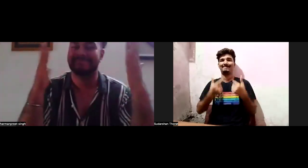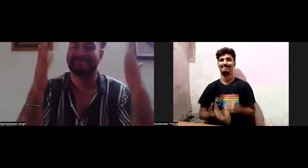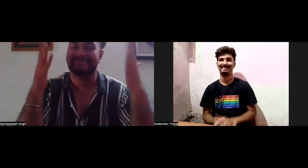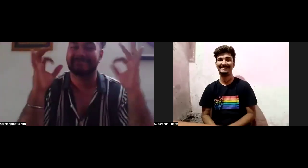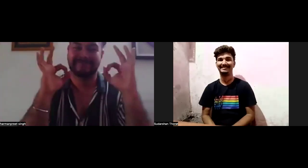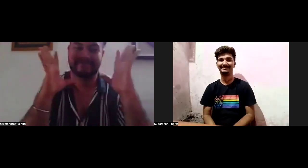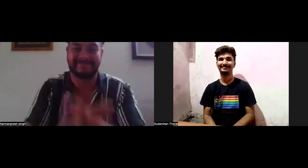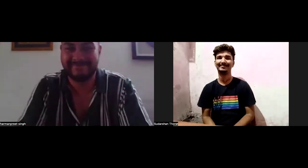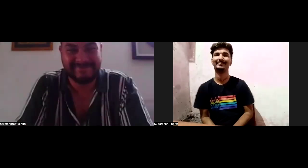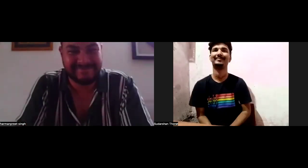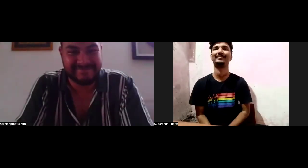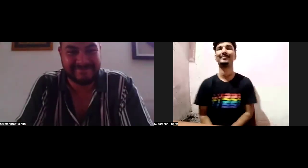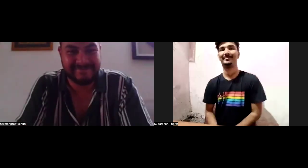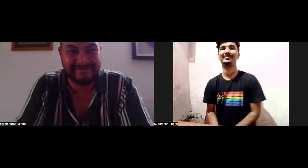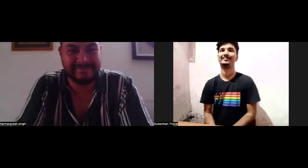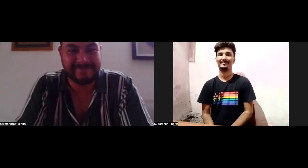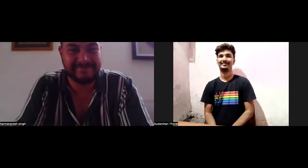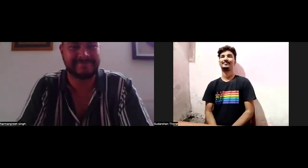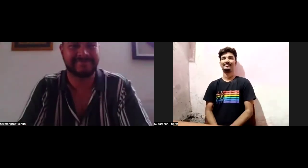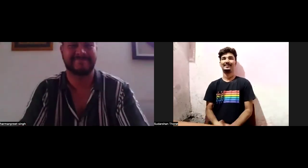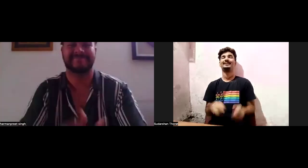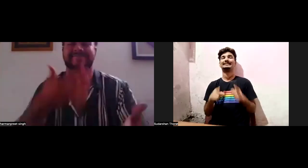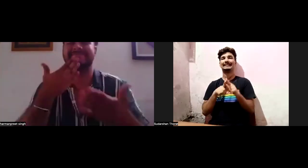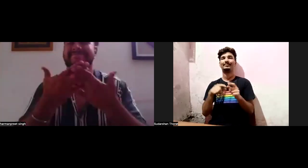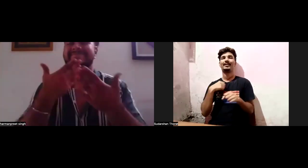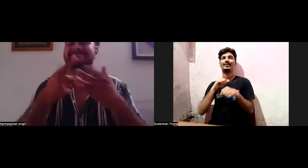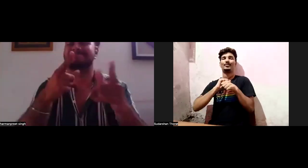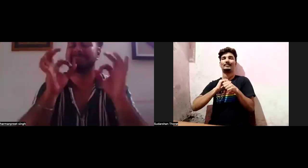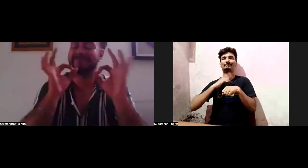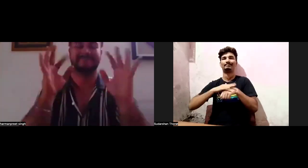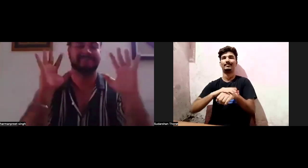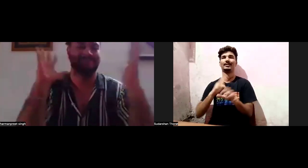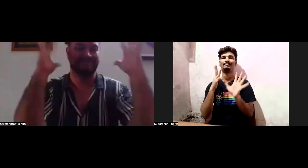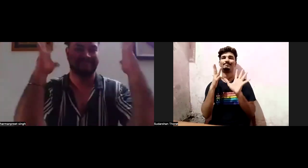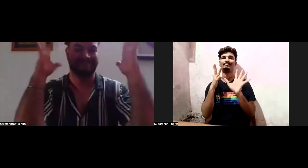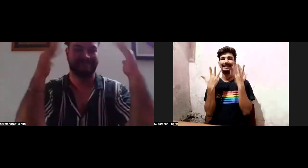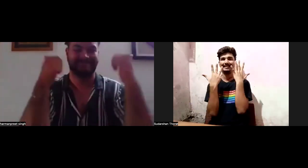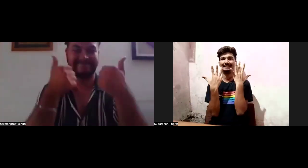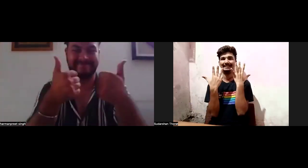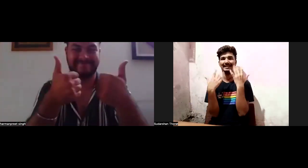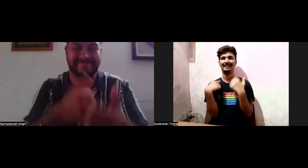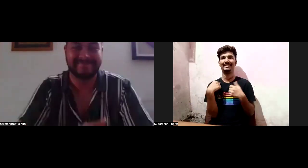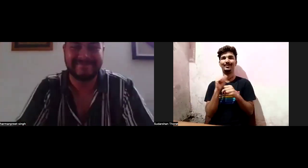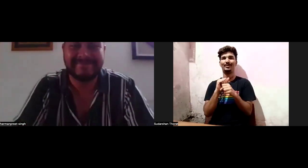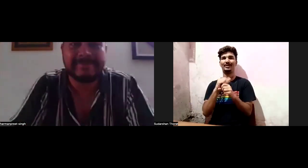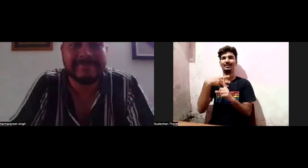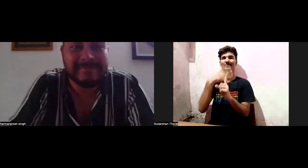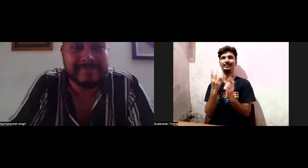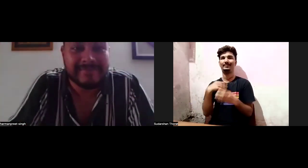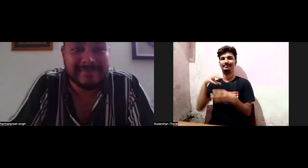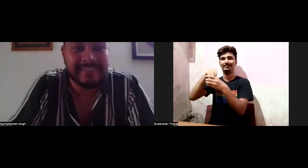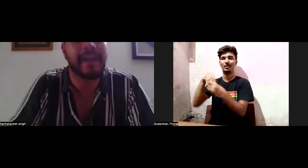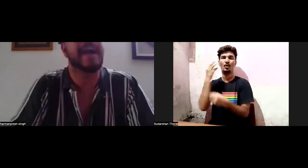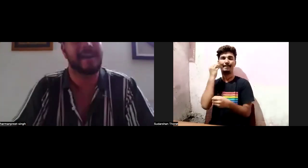LGBTQI. And also, I'm a coach, I'm a life coach for them. Wow, waving hands, Sudarshan. So I have